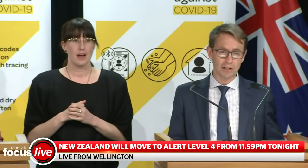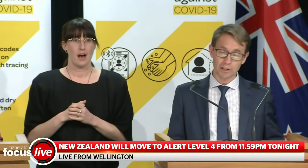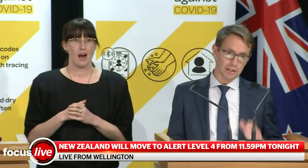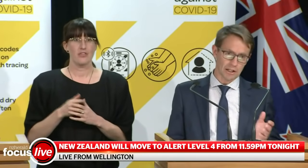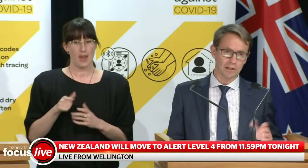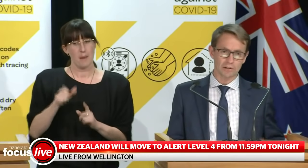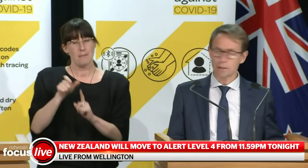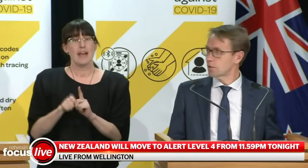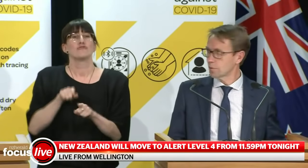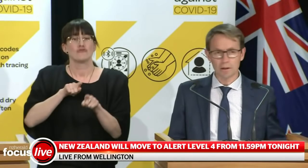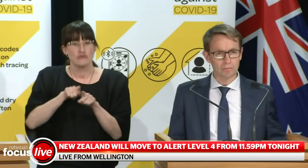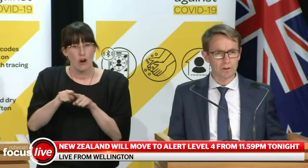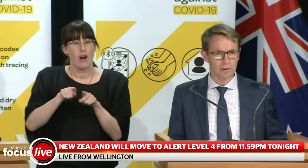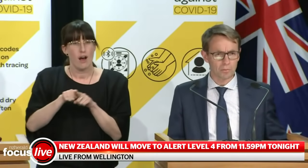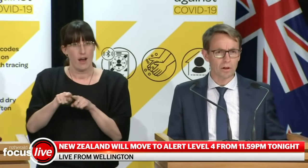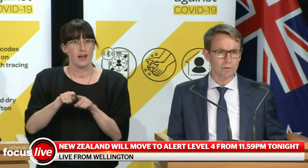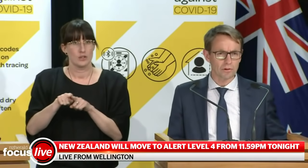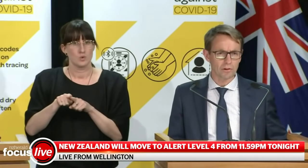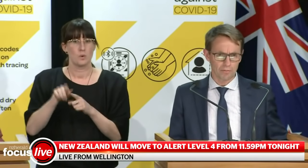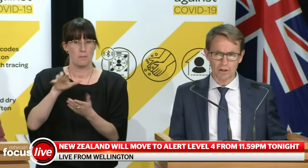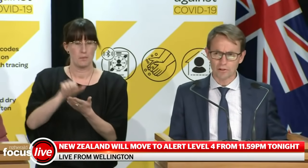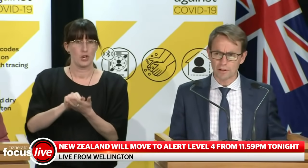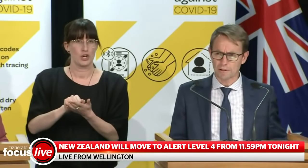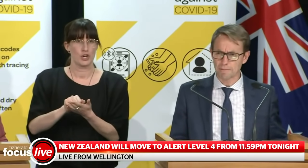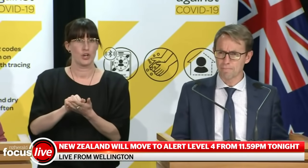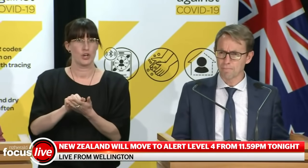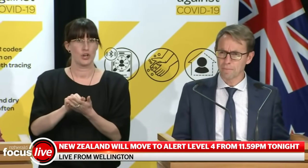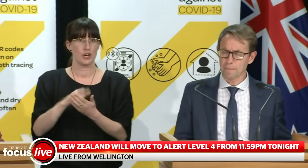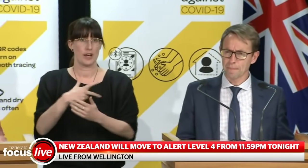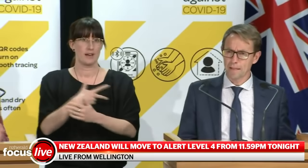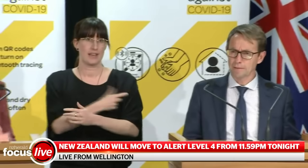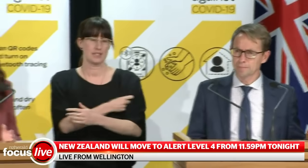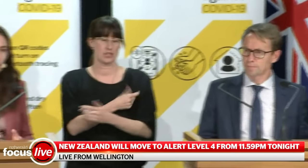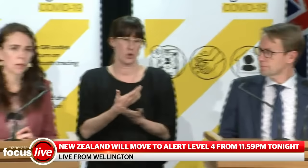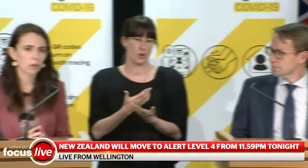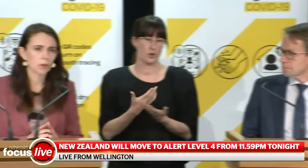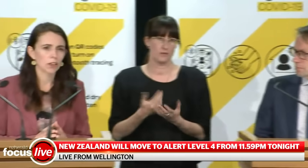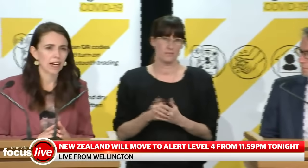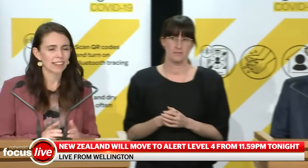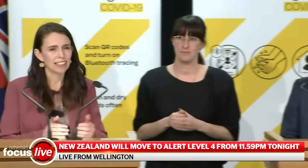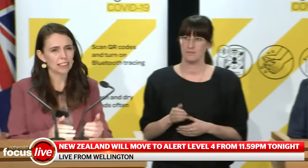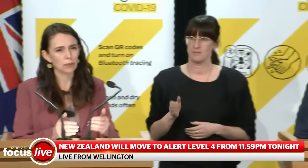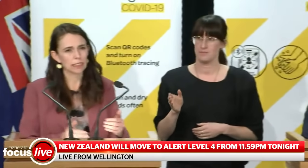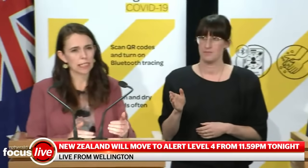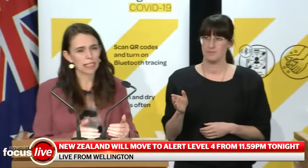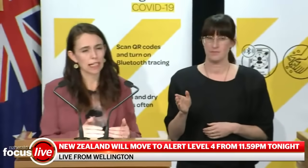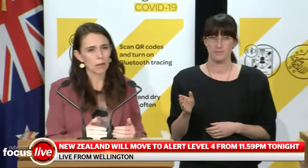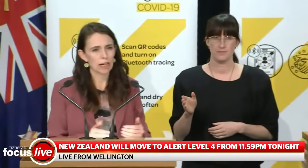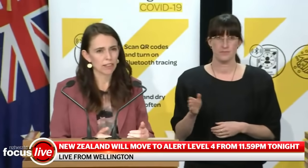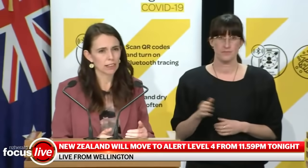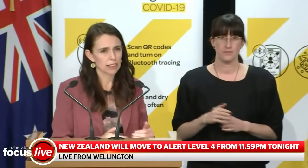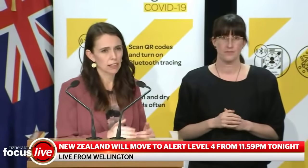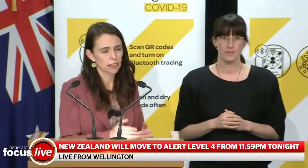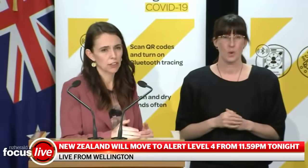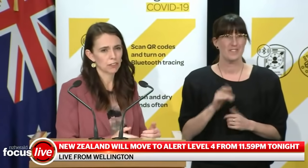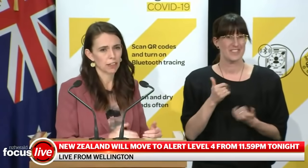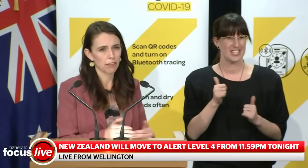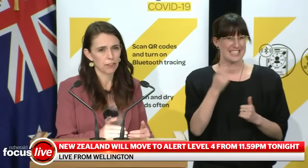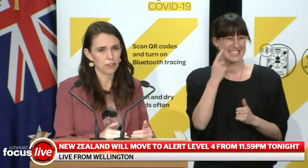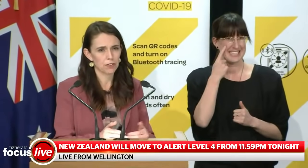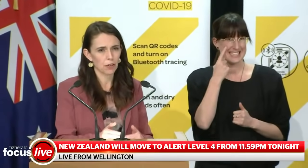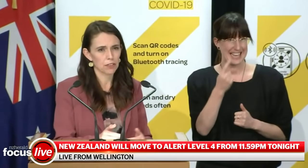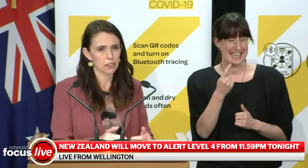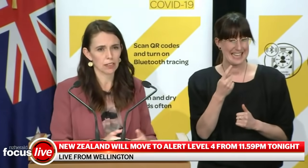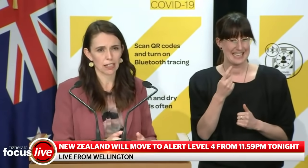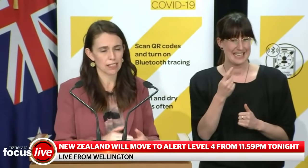be vaccinated, and indeed, as the PM said, his wife was vaccinated. And the one thing that I would also add, yes, we're seeing evidence that suggests for